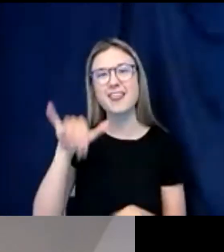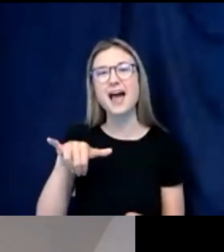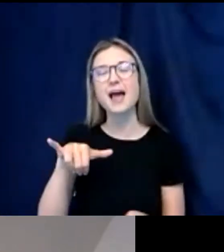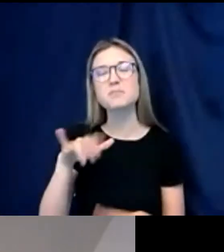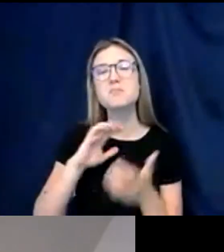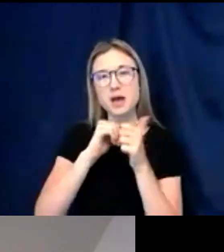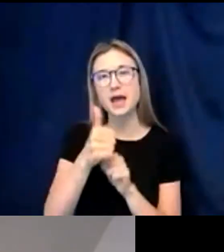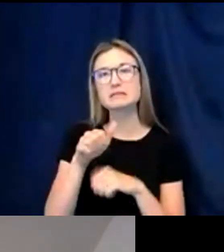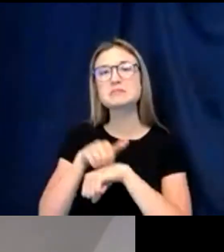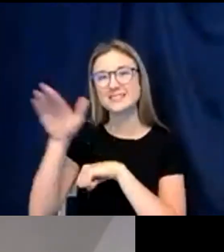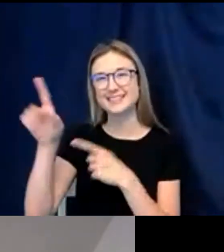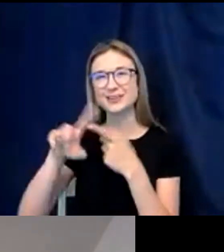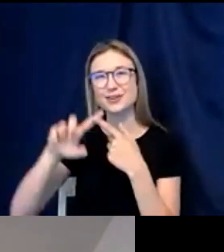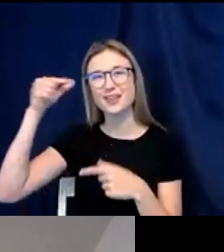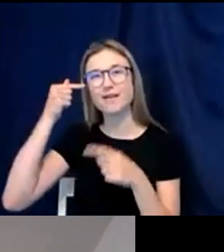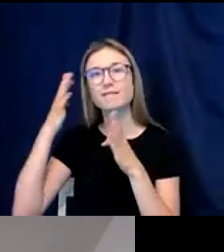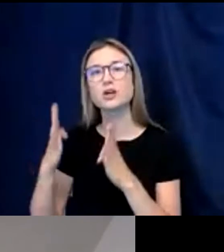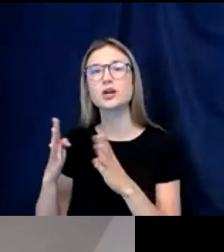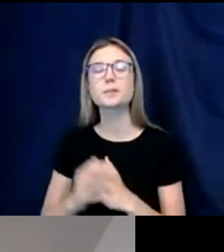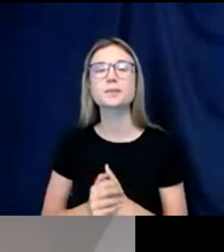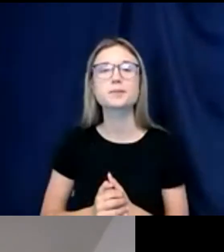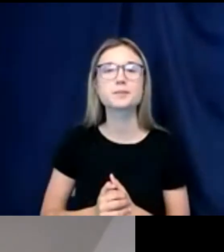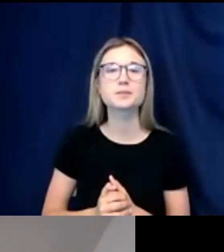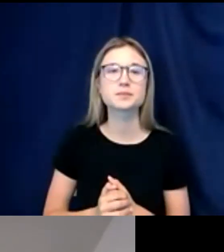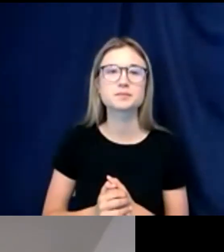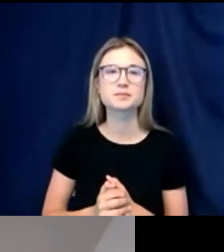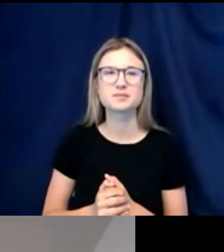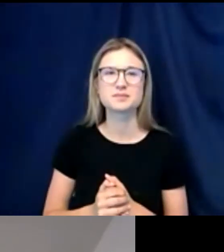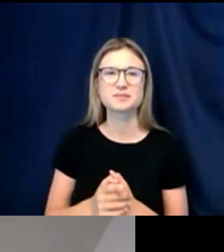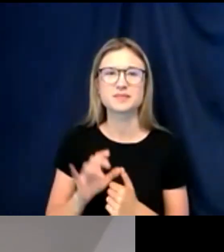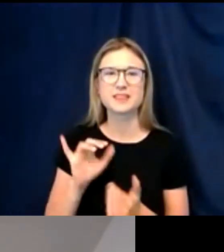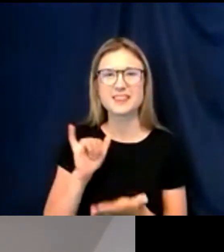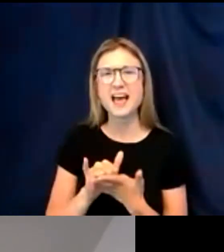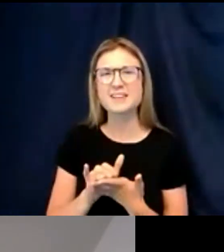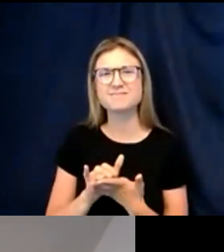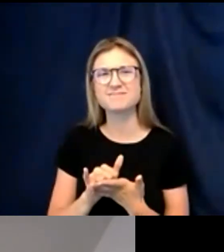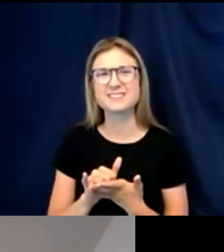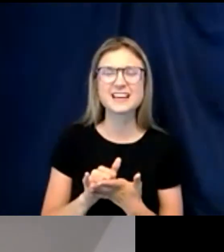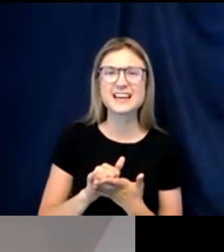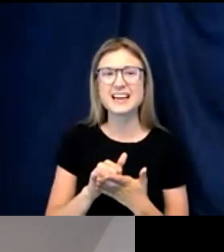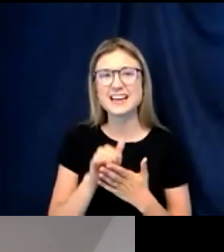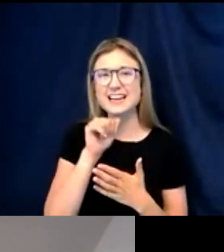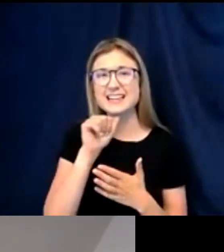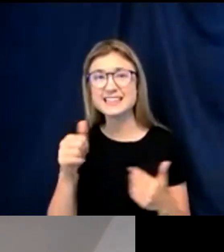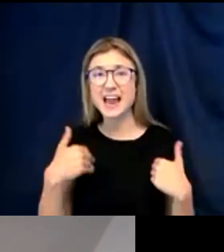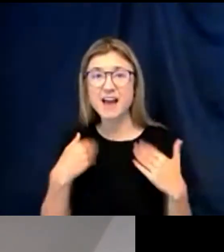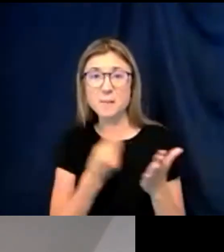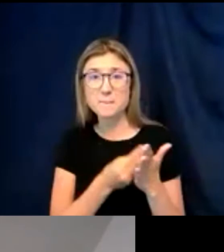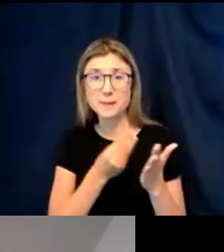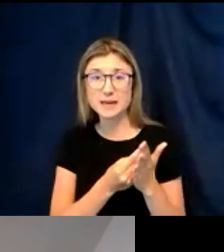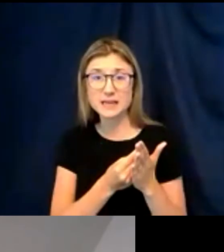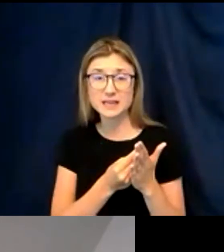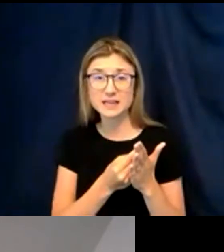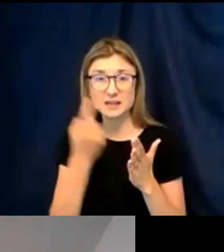governor. So that it didn't come with an appropriation.